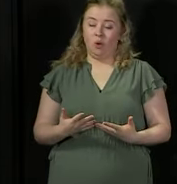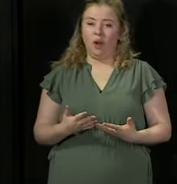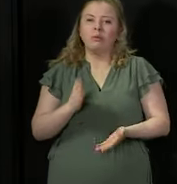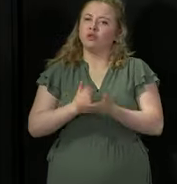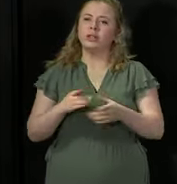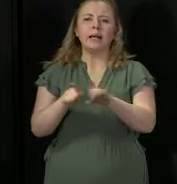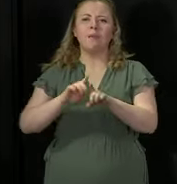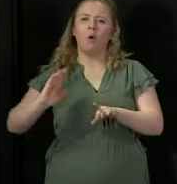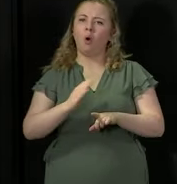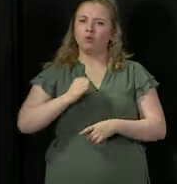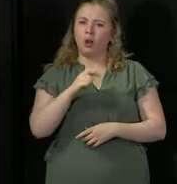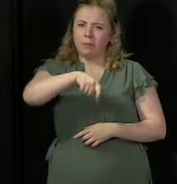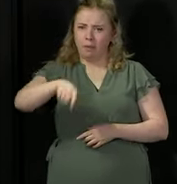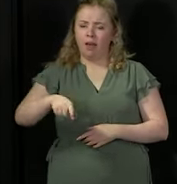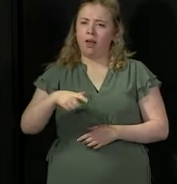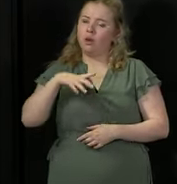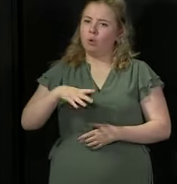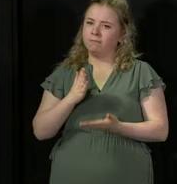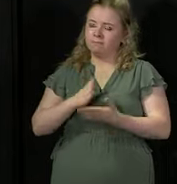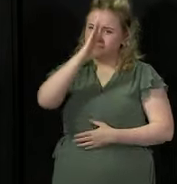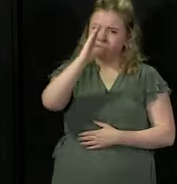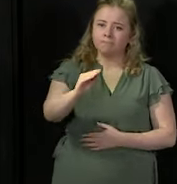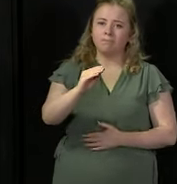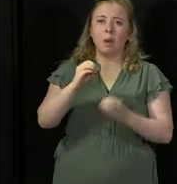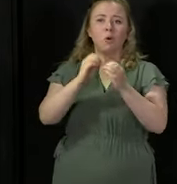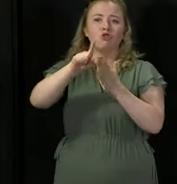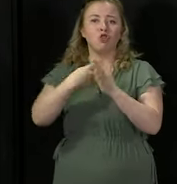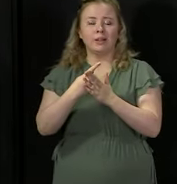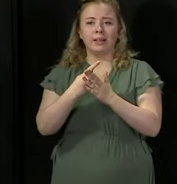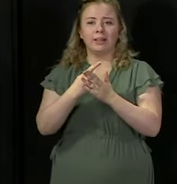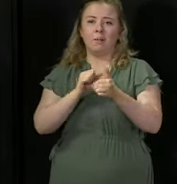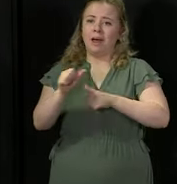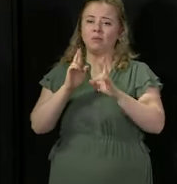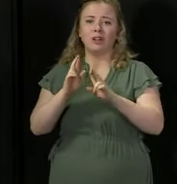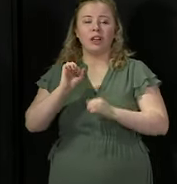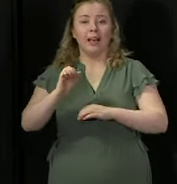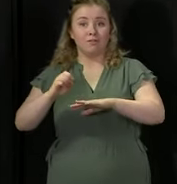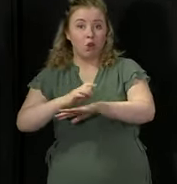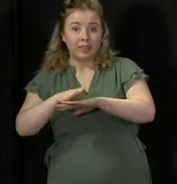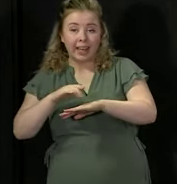all of Scotland, I want to send every good wish to him, to his fiancée,